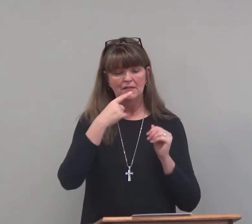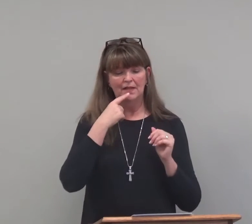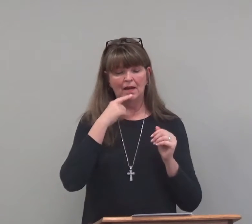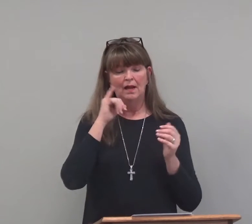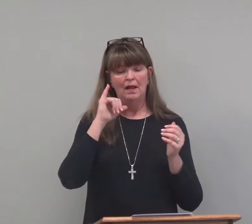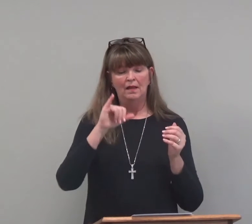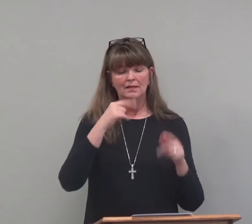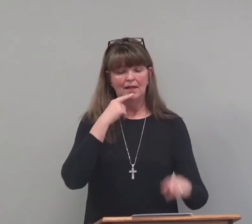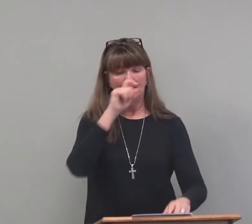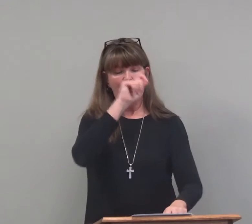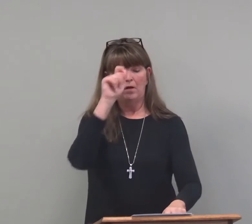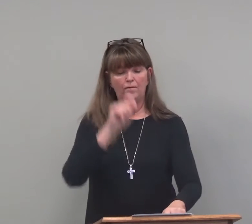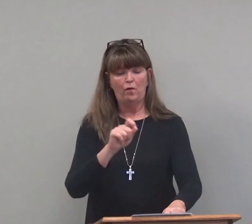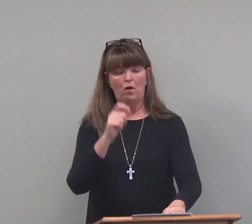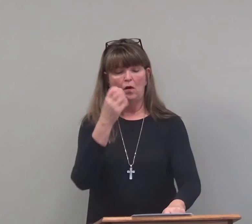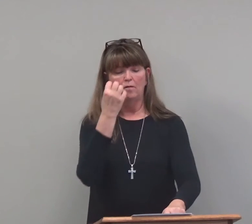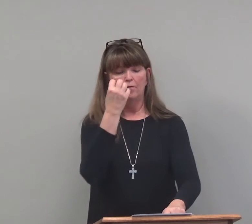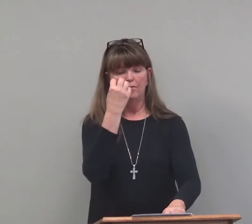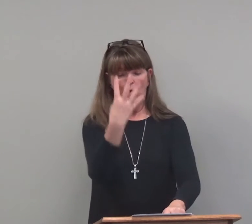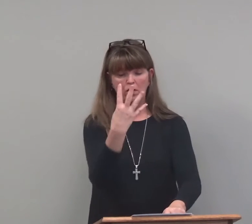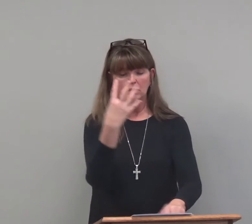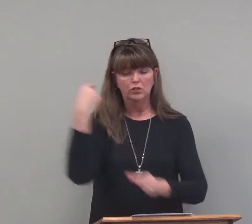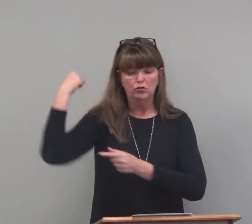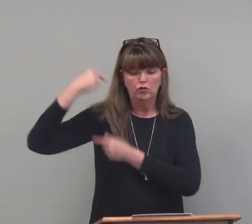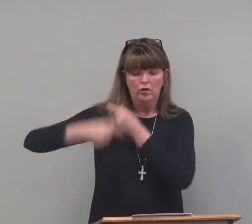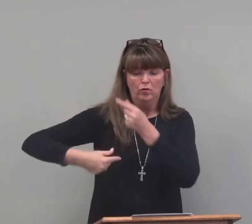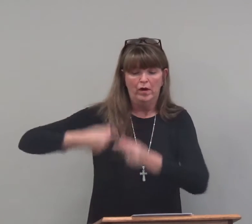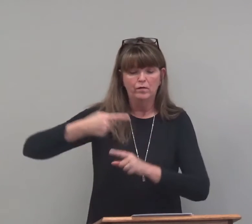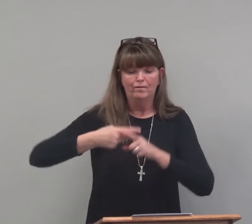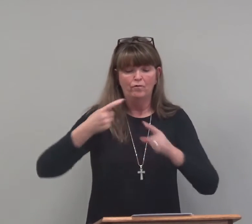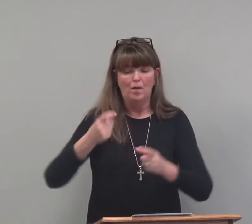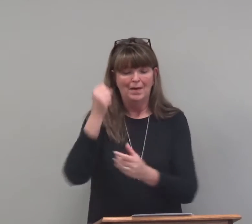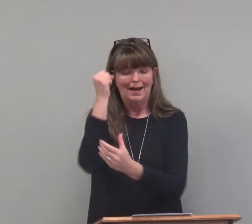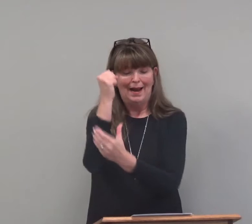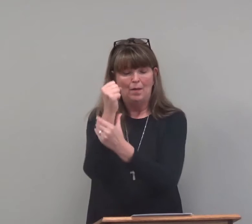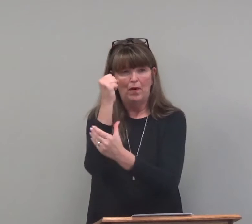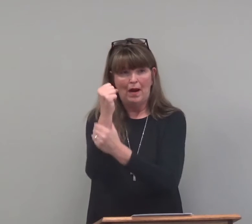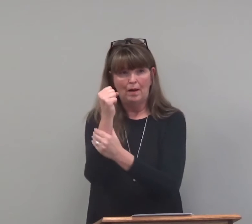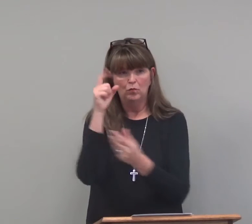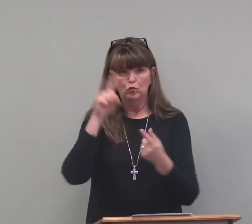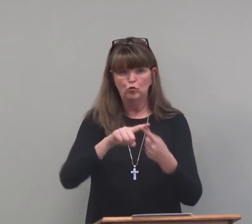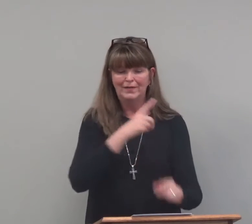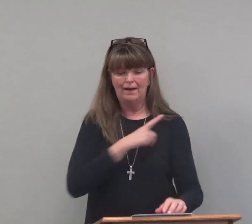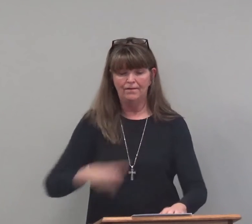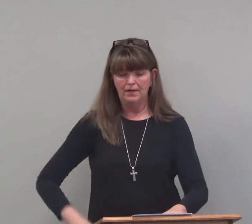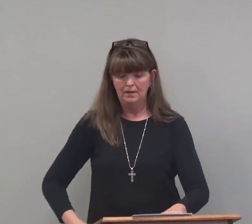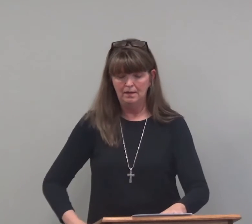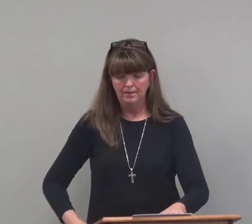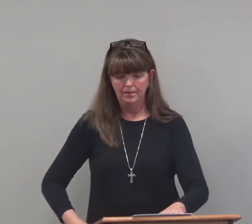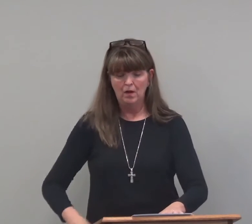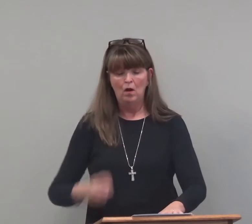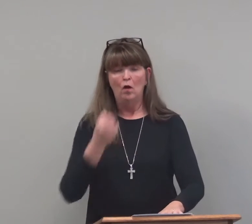Abigail and Rob to stop, but it says, therefore, 14 generations from Abraham to King